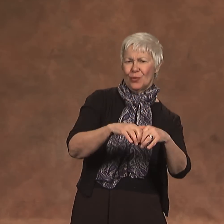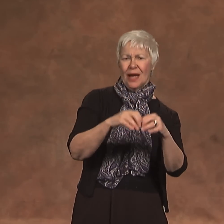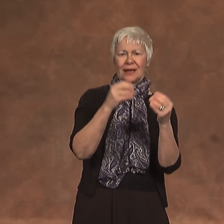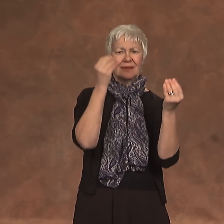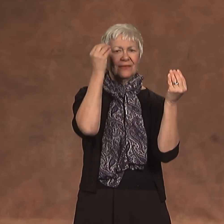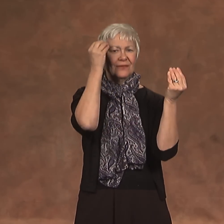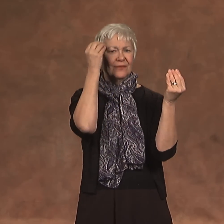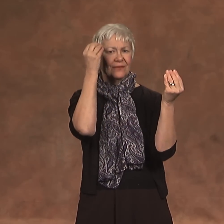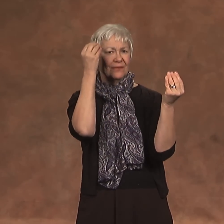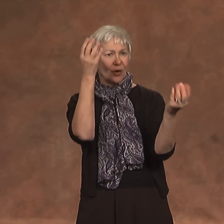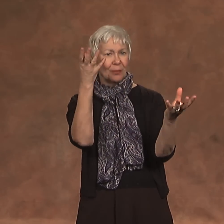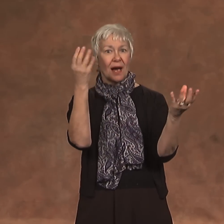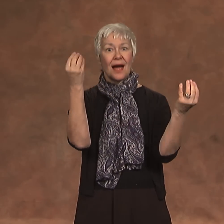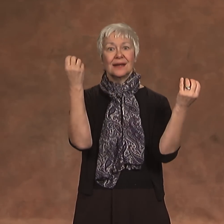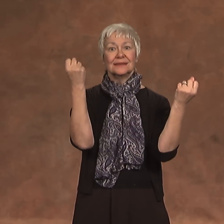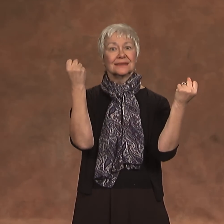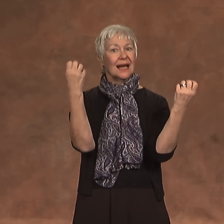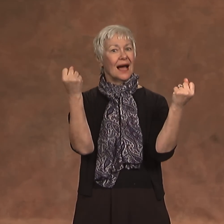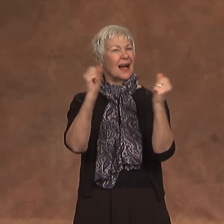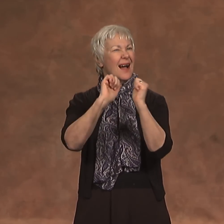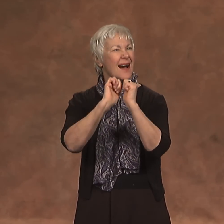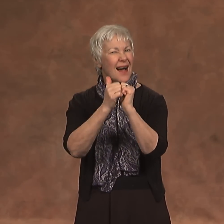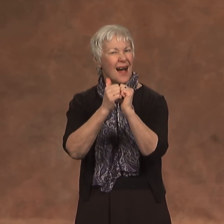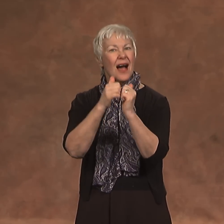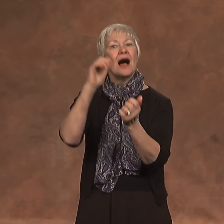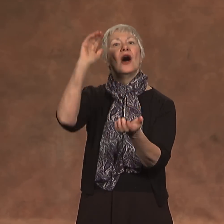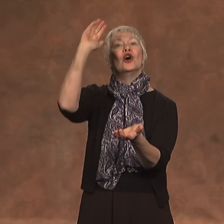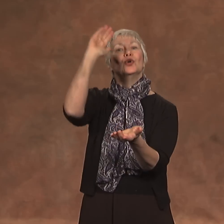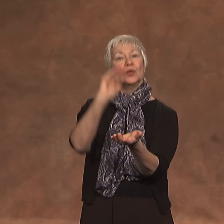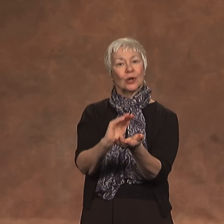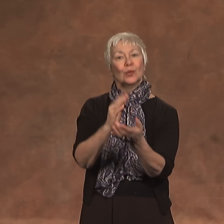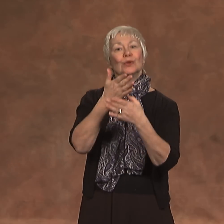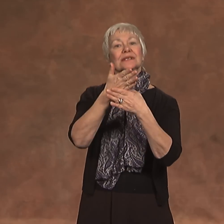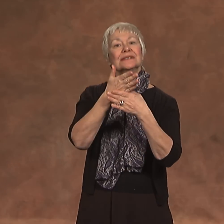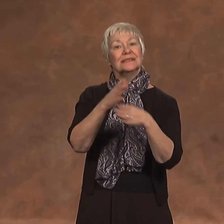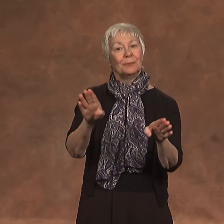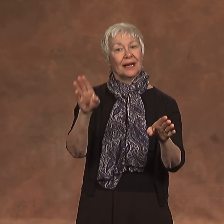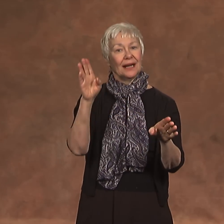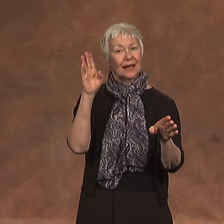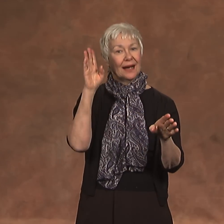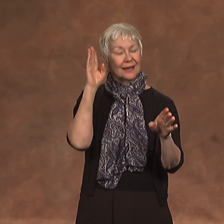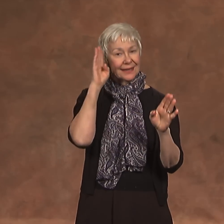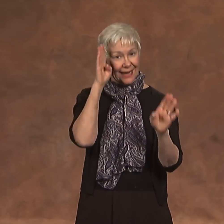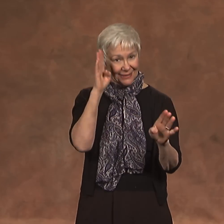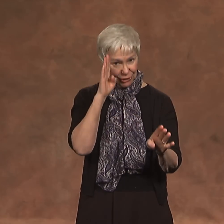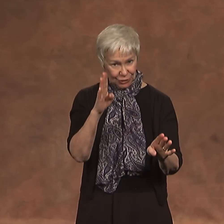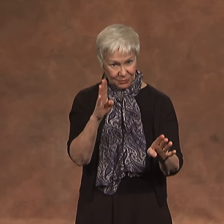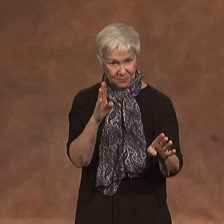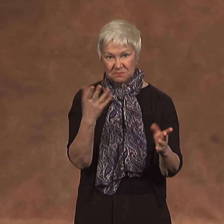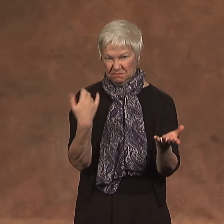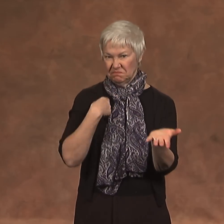information, particularly when instructing in a visual language like ASL, while at the same time presenting visual props.